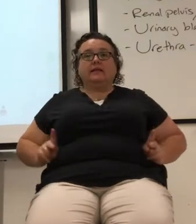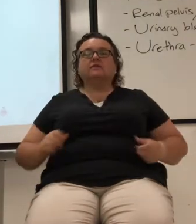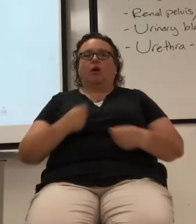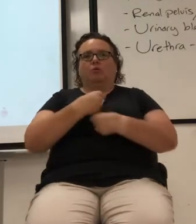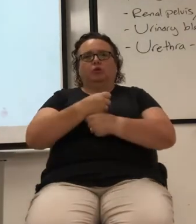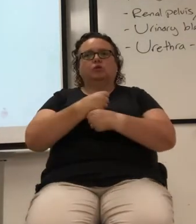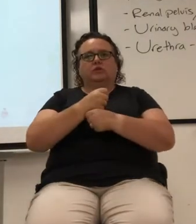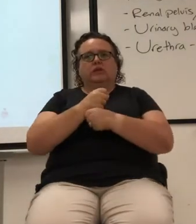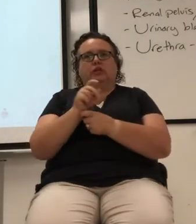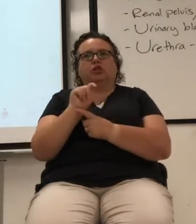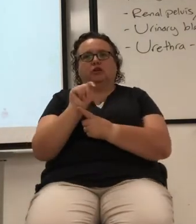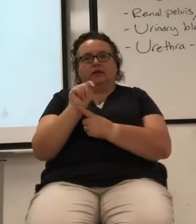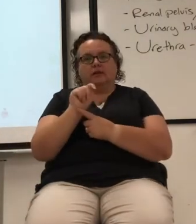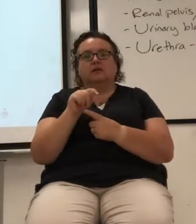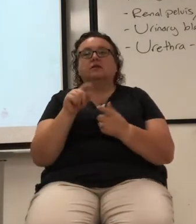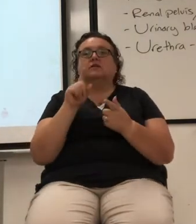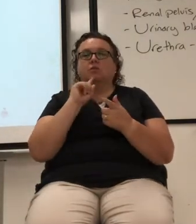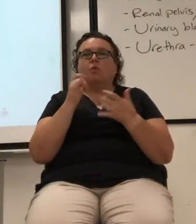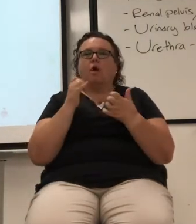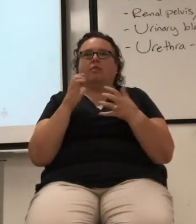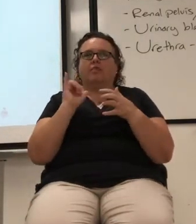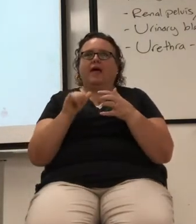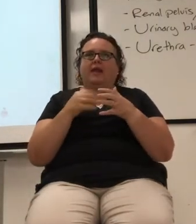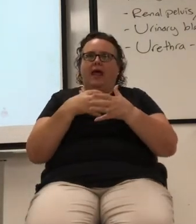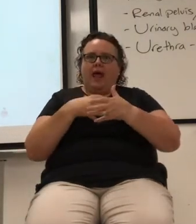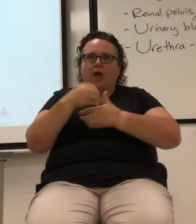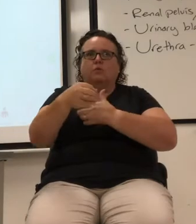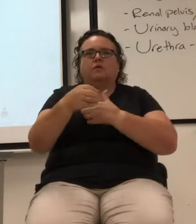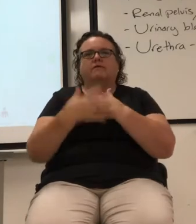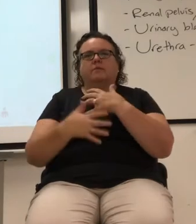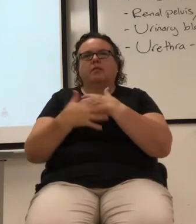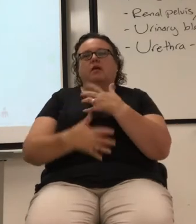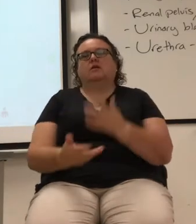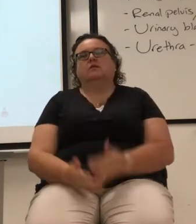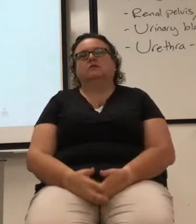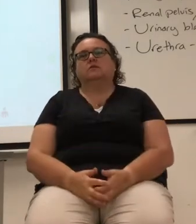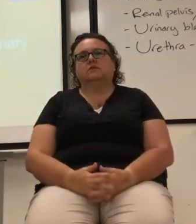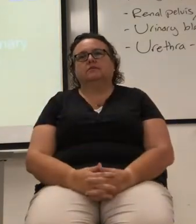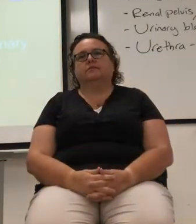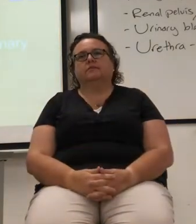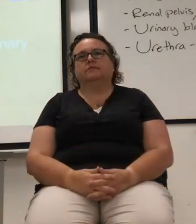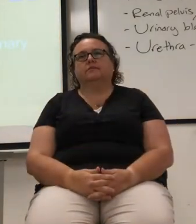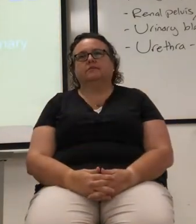a urine. This is what you want to be excreted out of the blood.